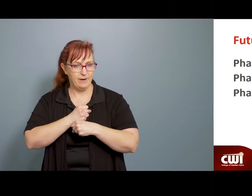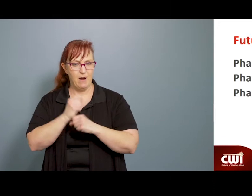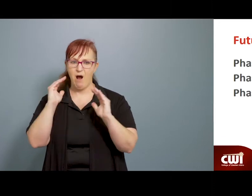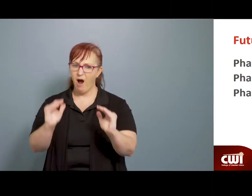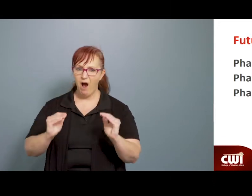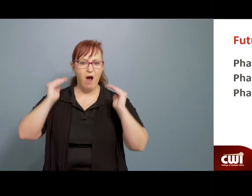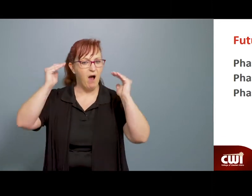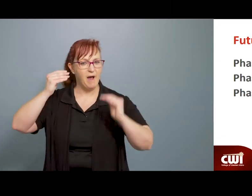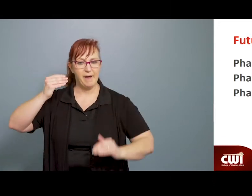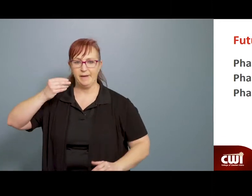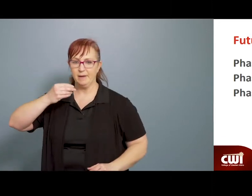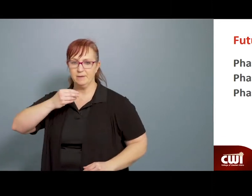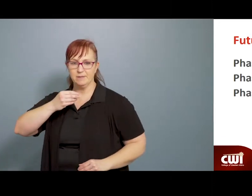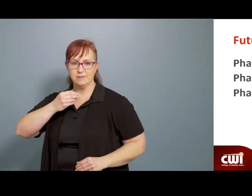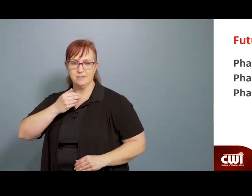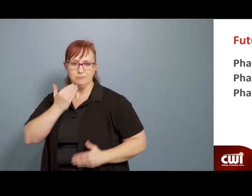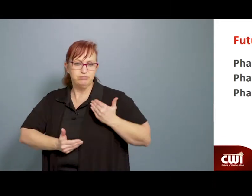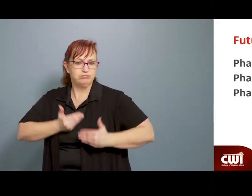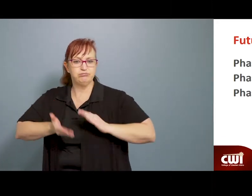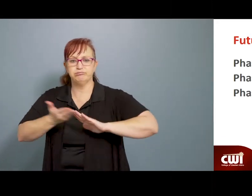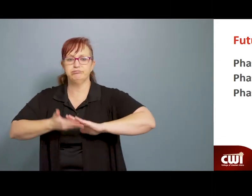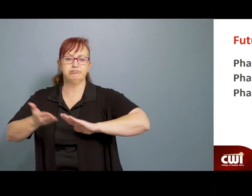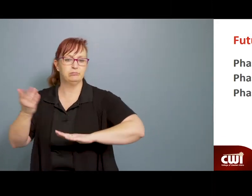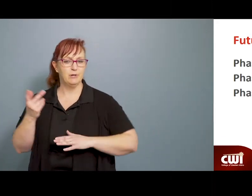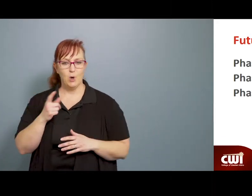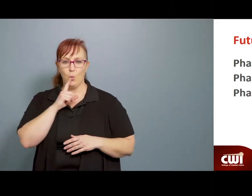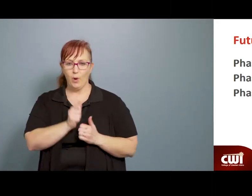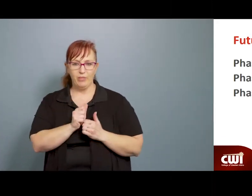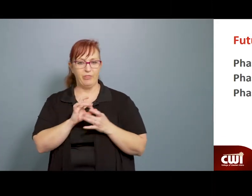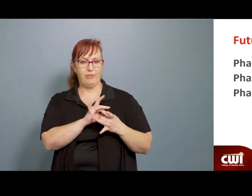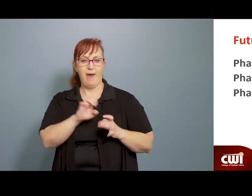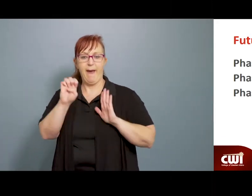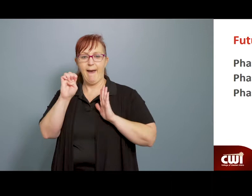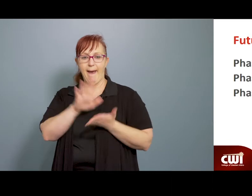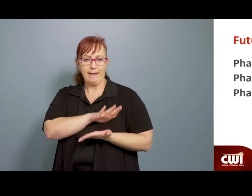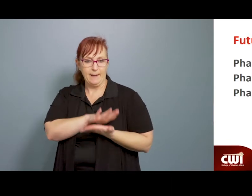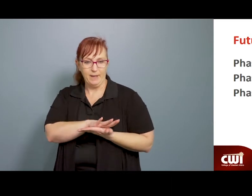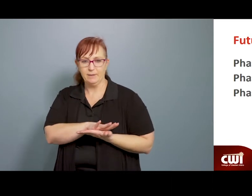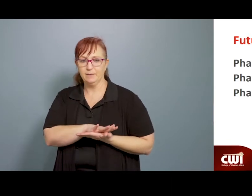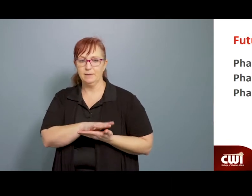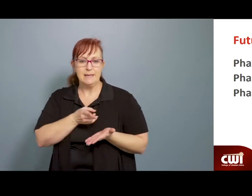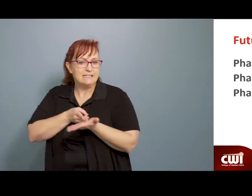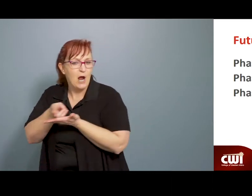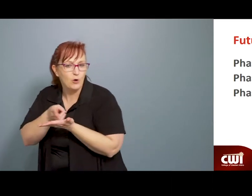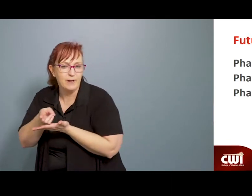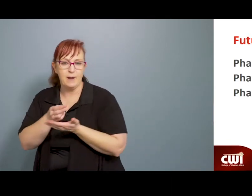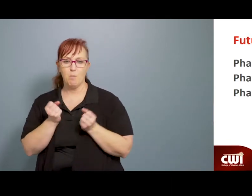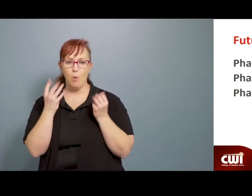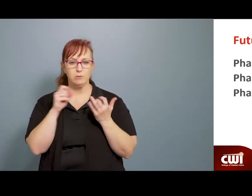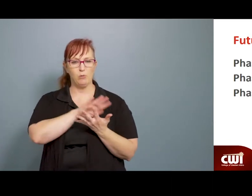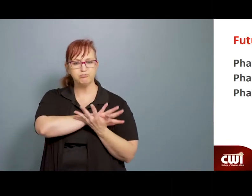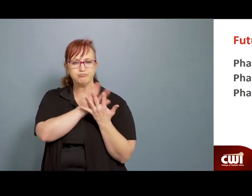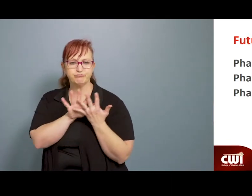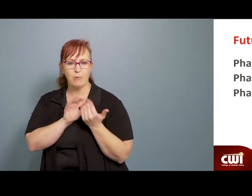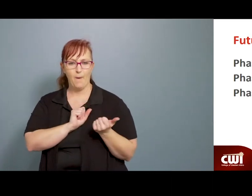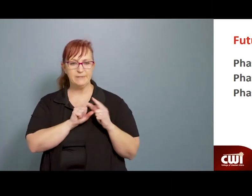high performing programs with academic integrity in multiple modalities. And then phase 3 is